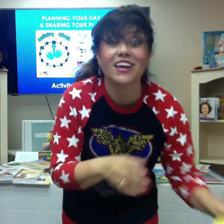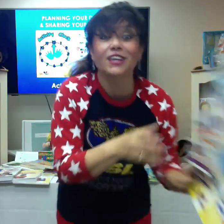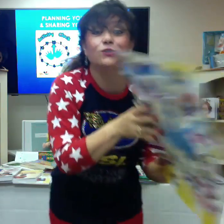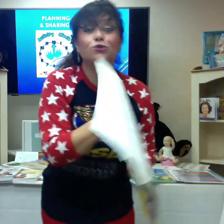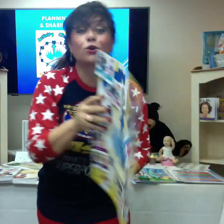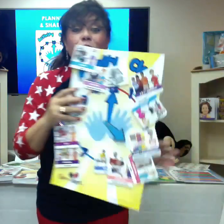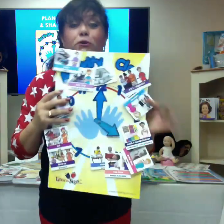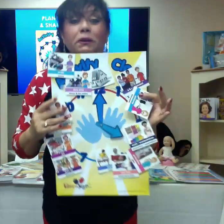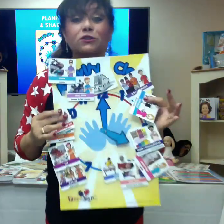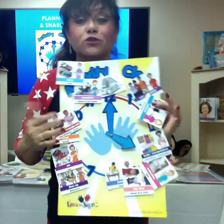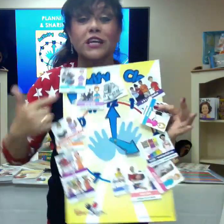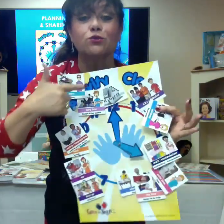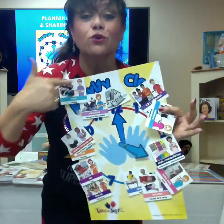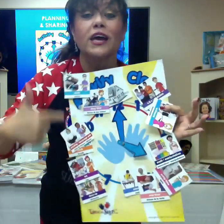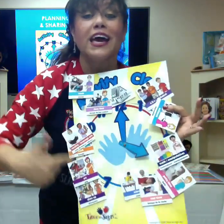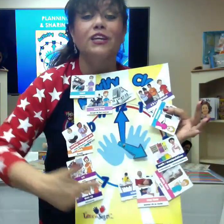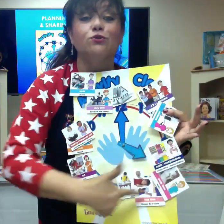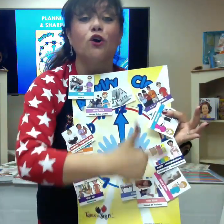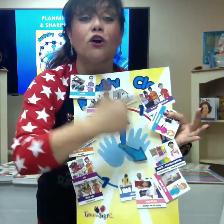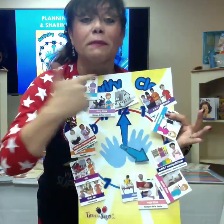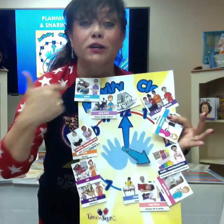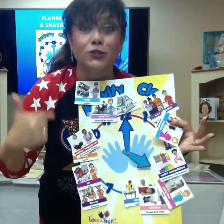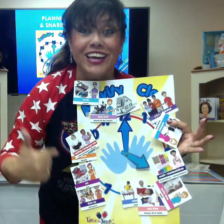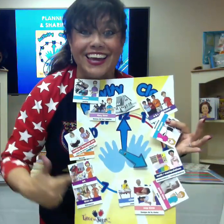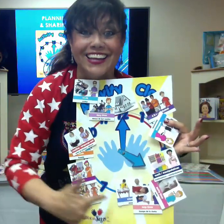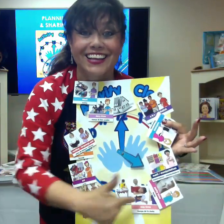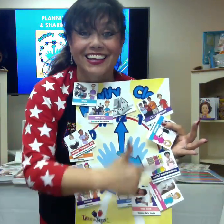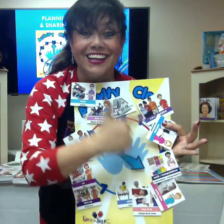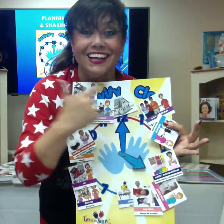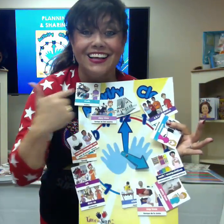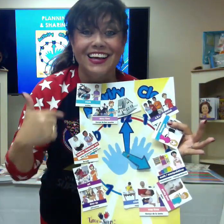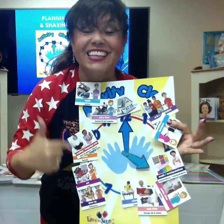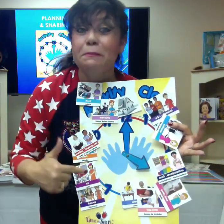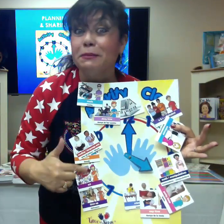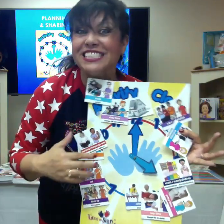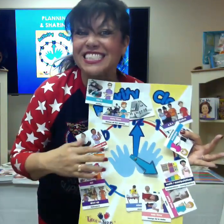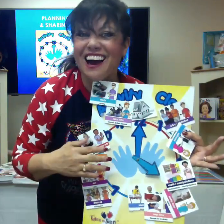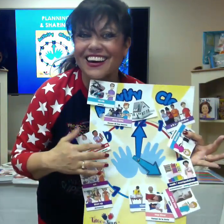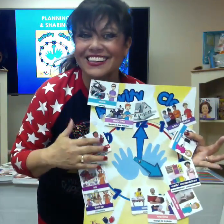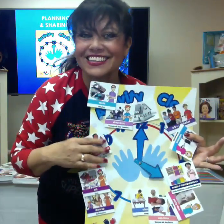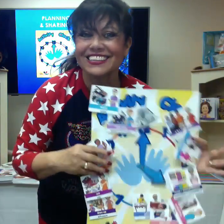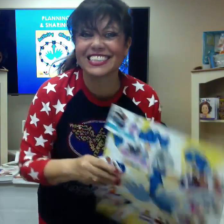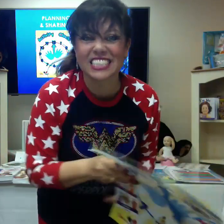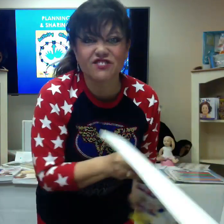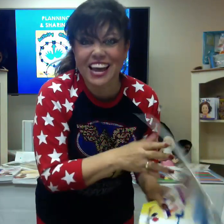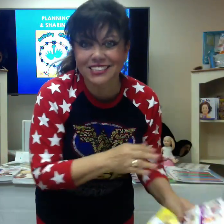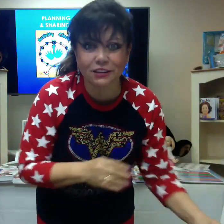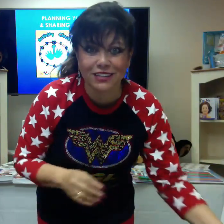then you show them your picture schedule and you talk about your day. And then maybe sign with different